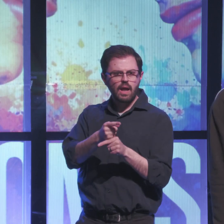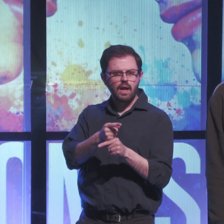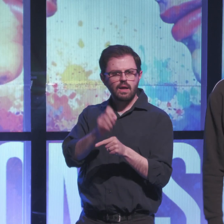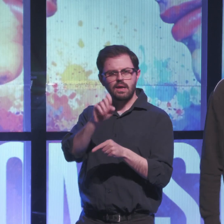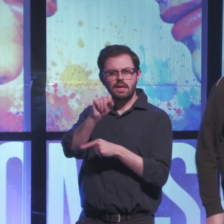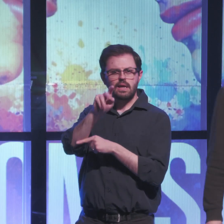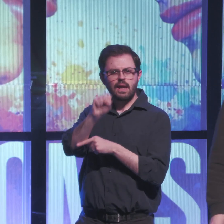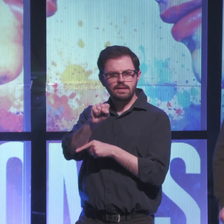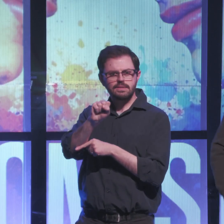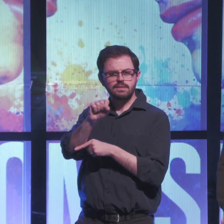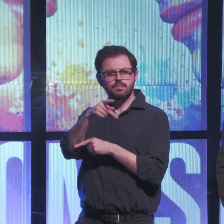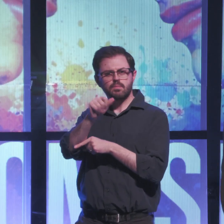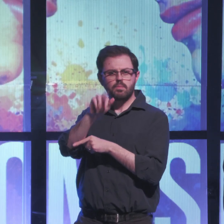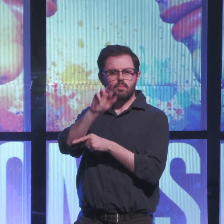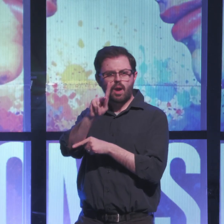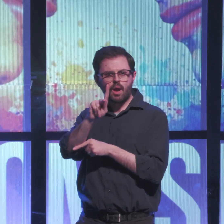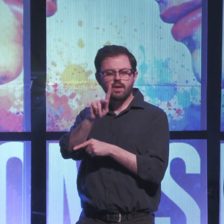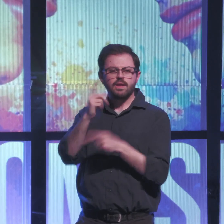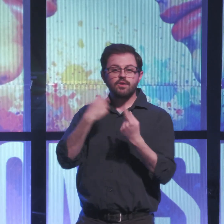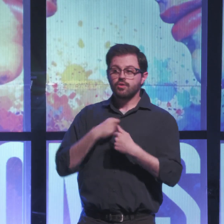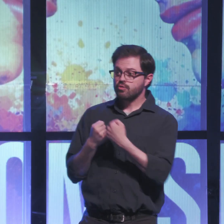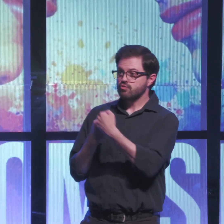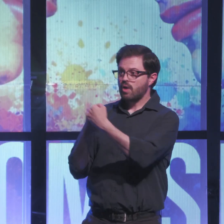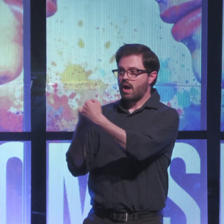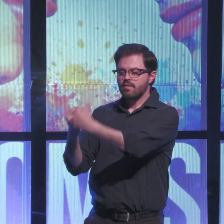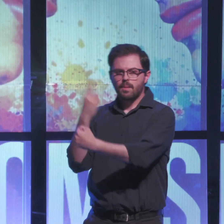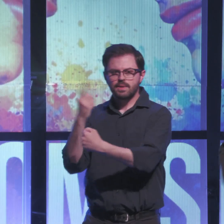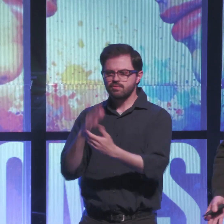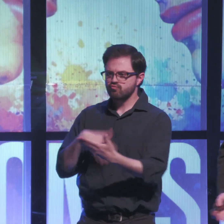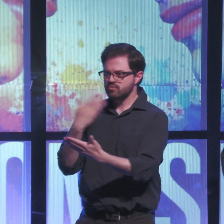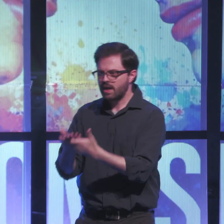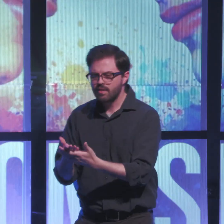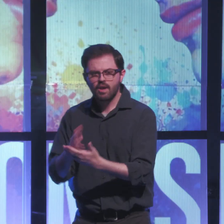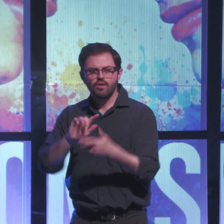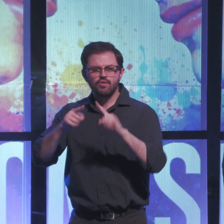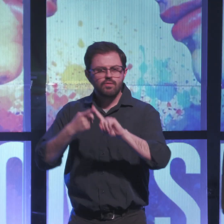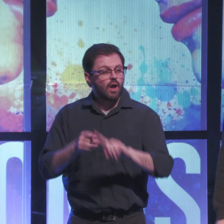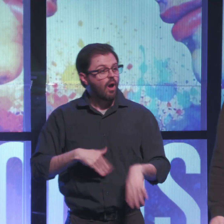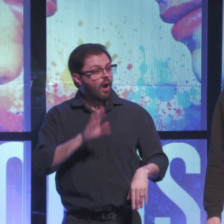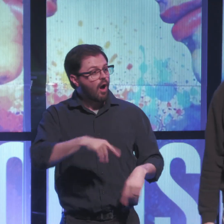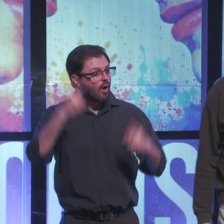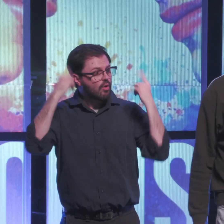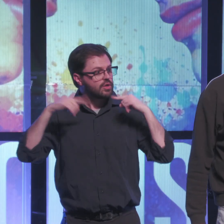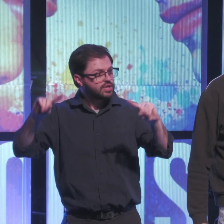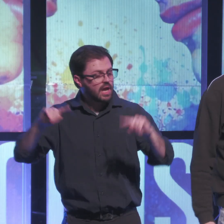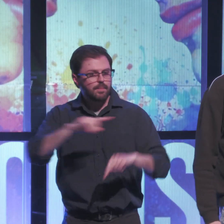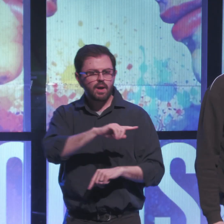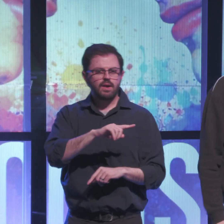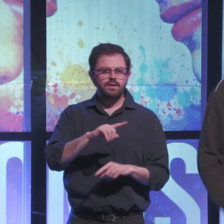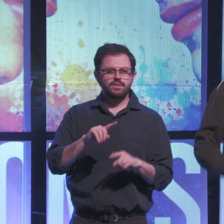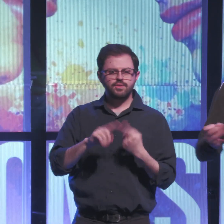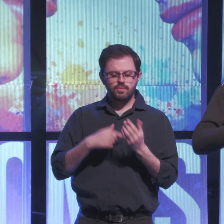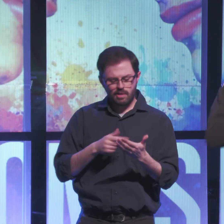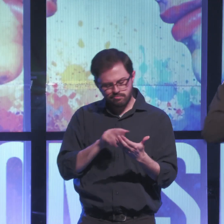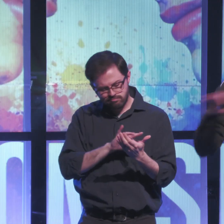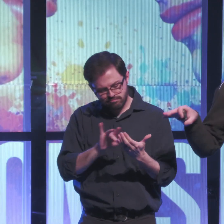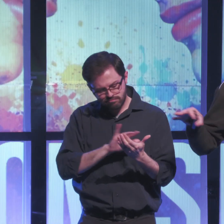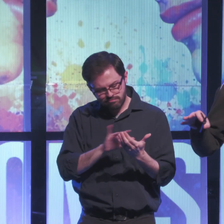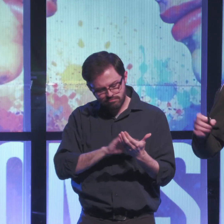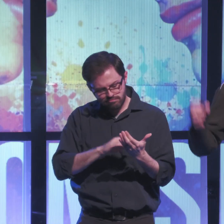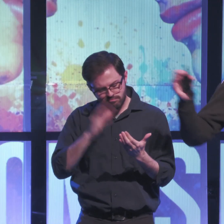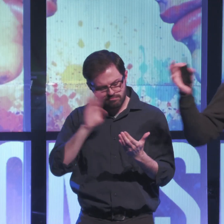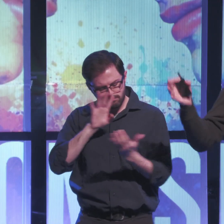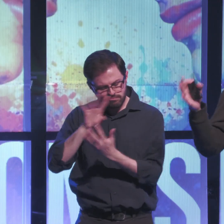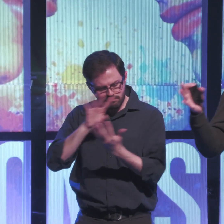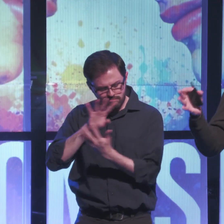up, and somebody's like, oh, look, the bighorn sheep, and you've wanted to see the bighorn sheep for every time, but you never do. But you had your phone in your face, and you missed it, but everybody else in the